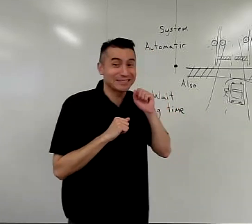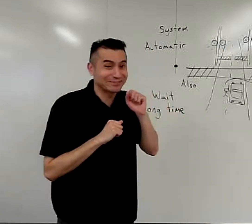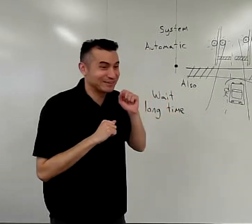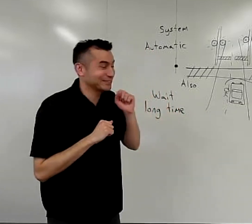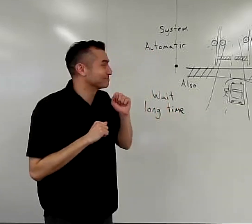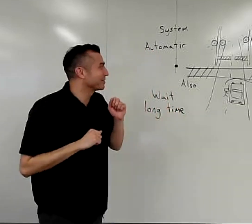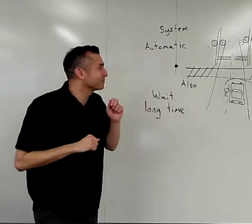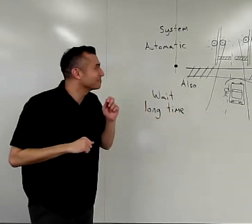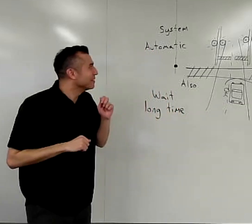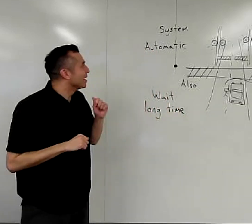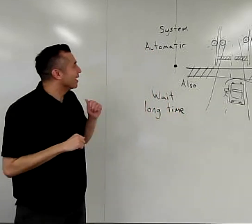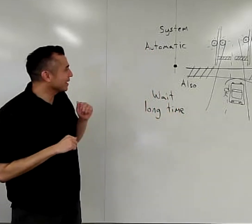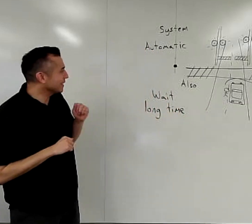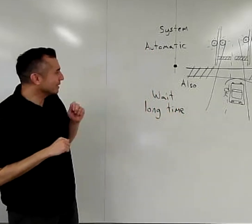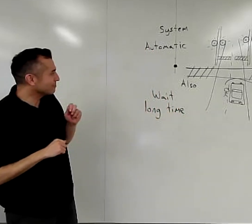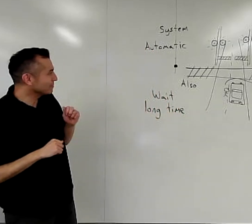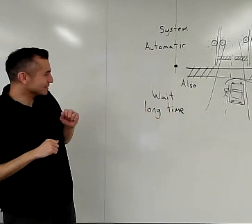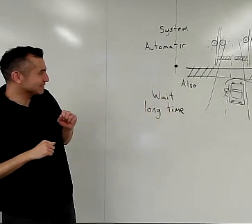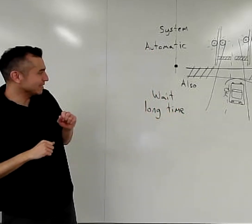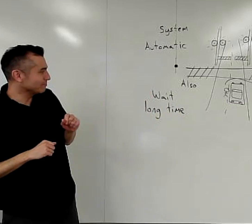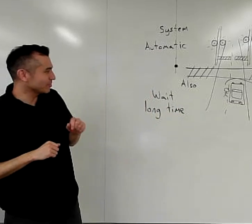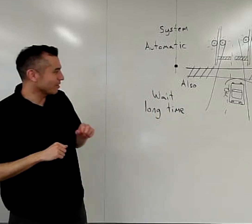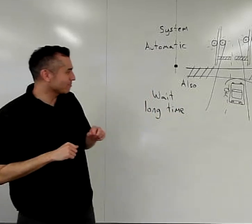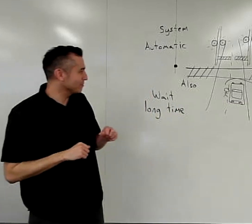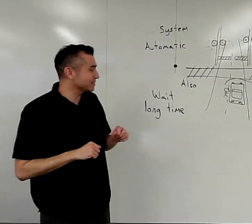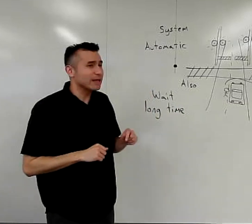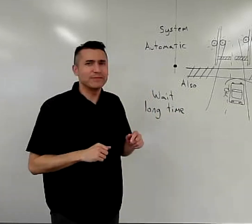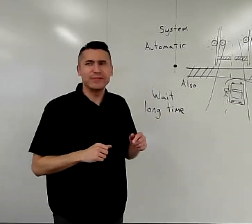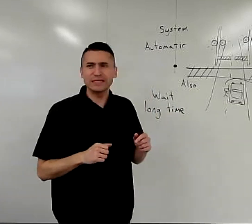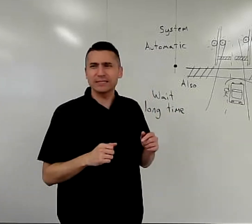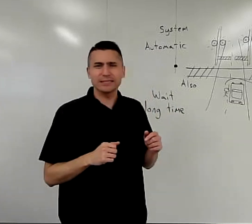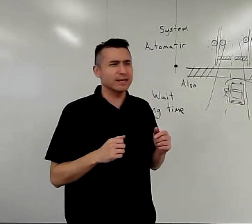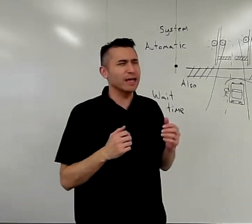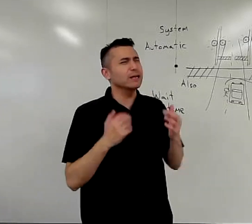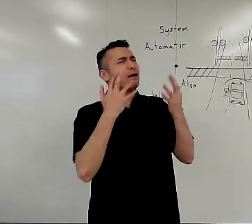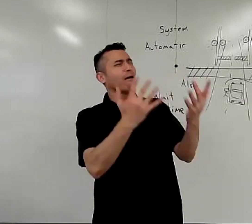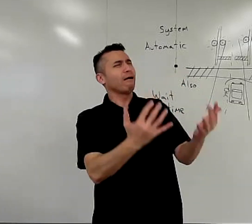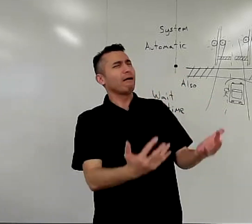Excellent question, by the way. All right, let's continue with our quiz. This sign?